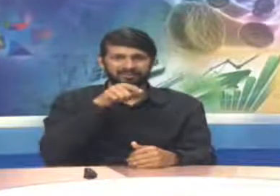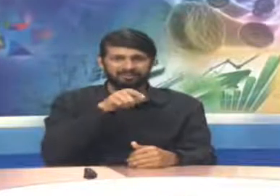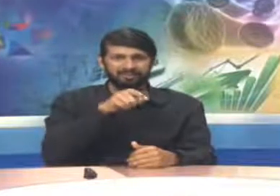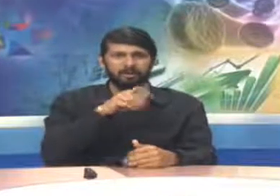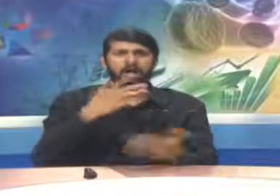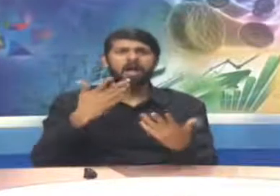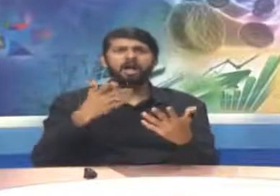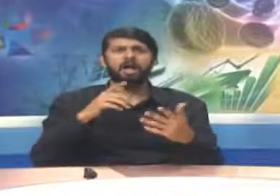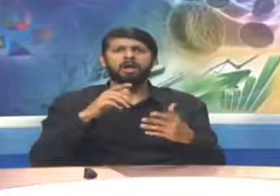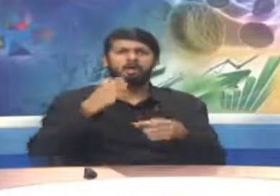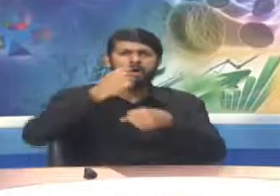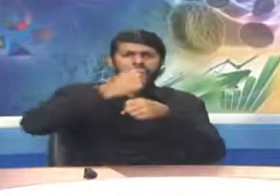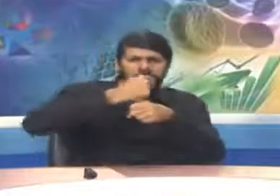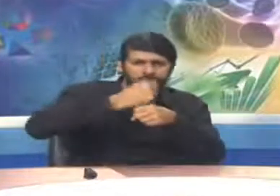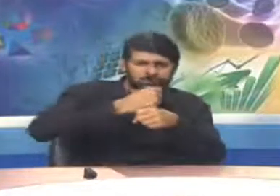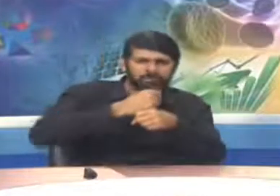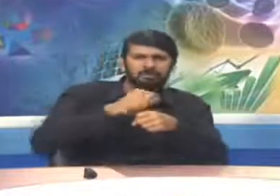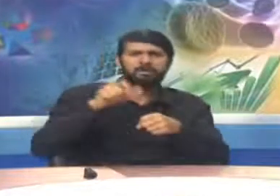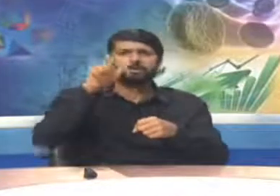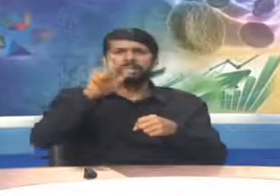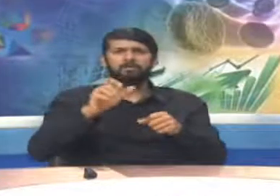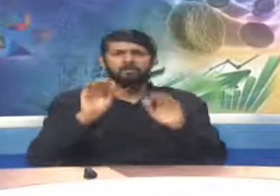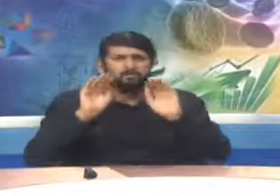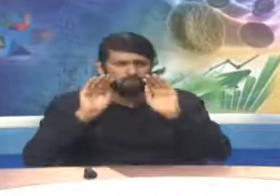Explain Gandhi's view on state,